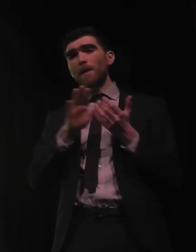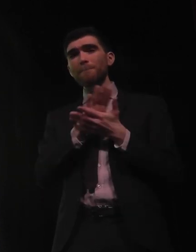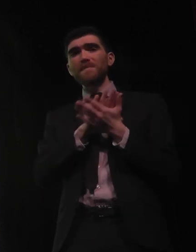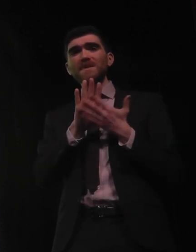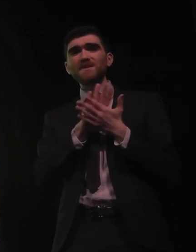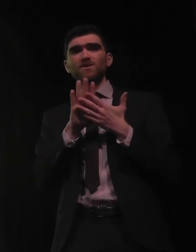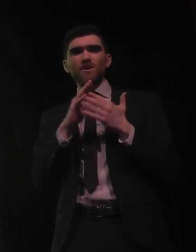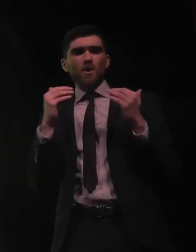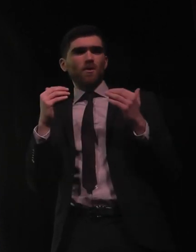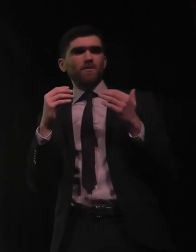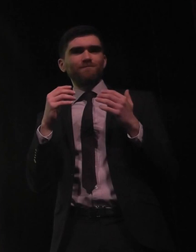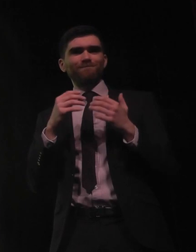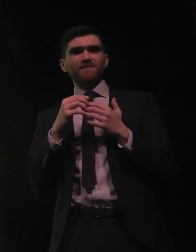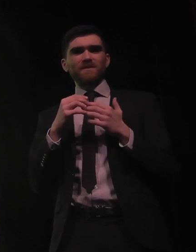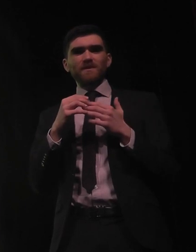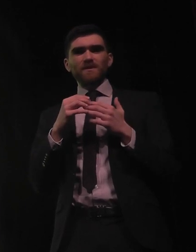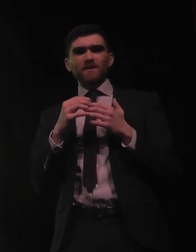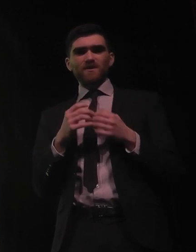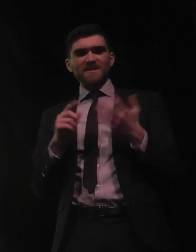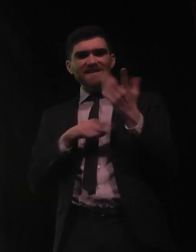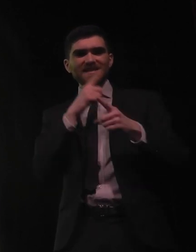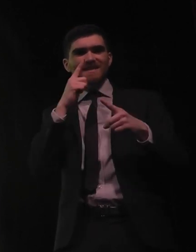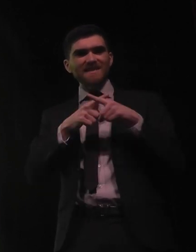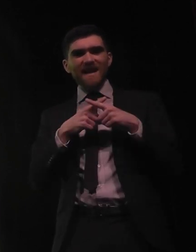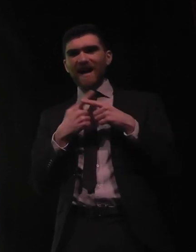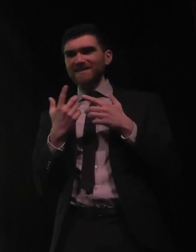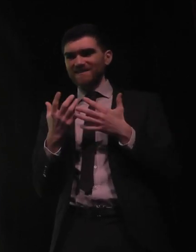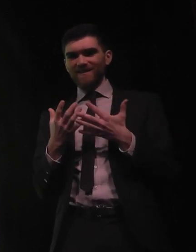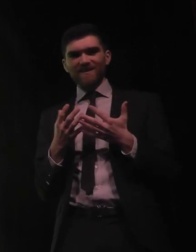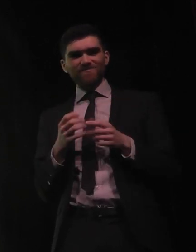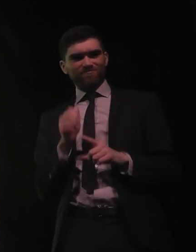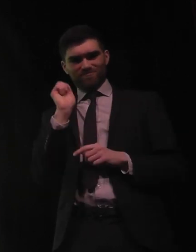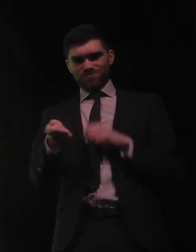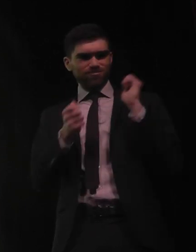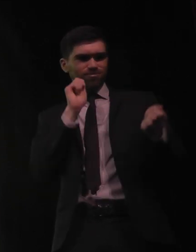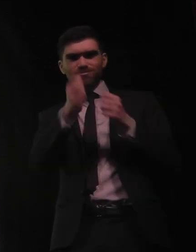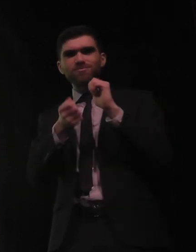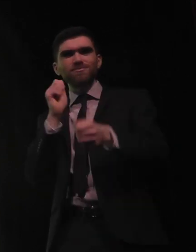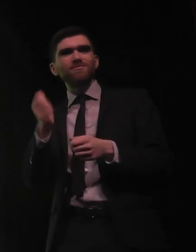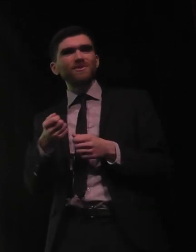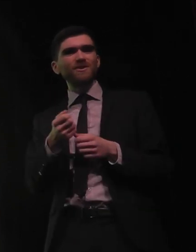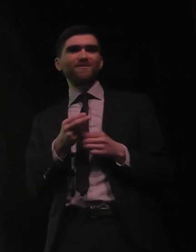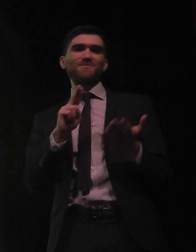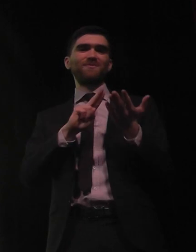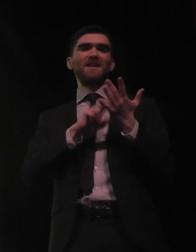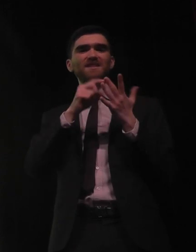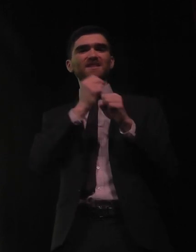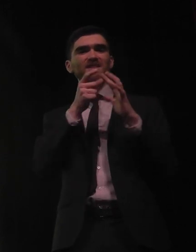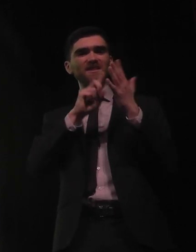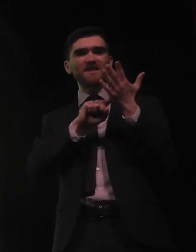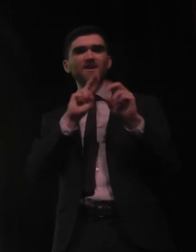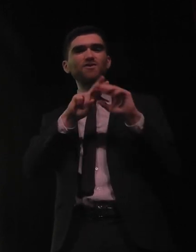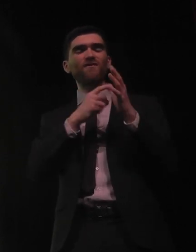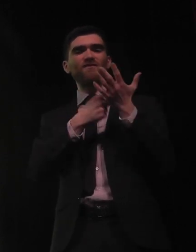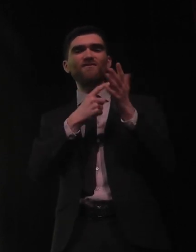attacks, yet dispenses these on a daily basis upon migrants? Yes, Farage, you are quite right that you would not make a